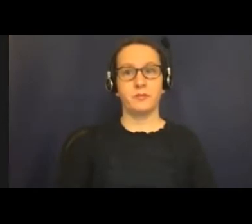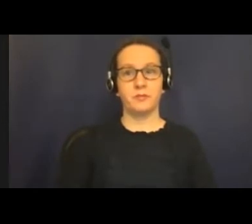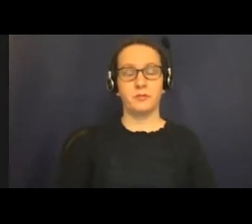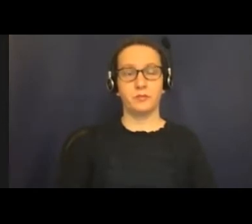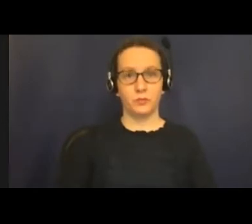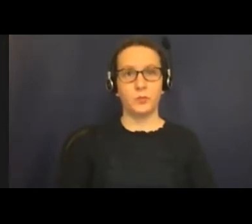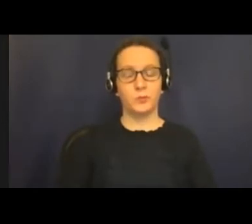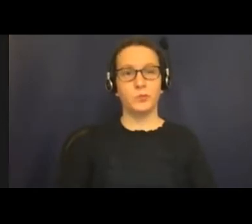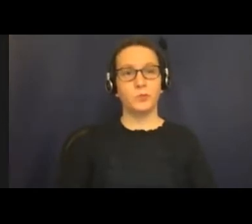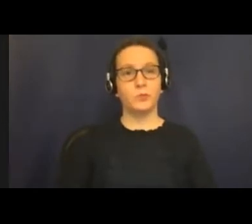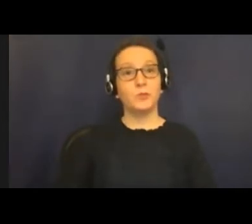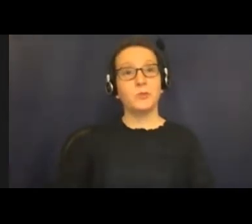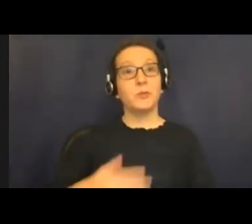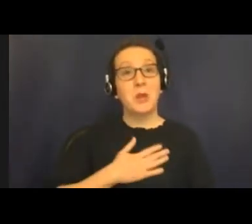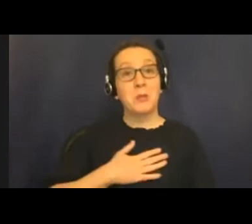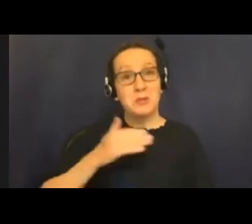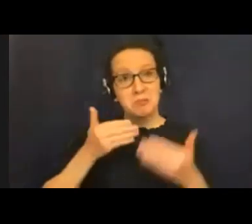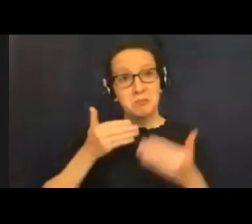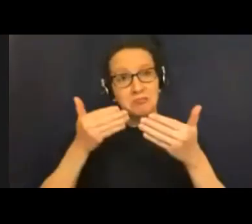Please, Yuliia.